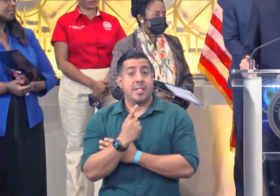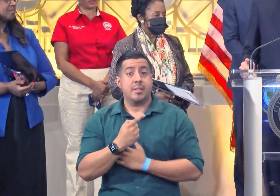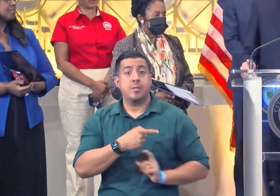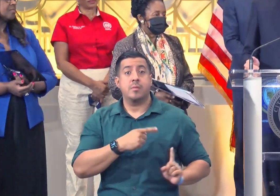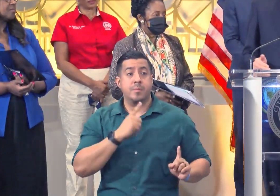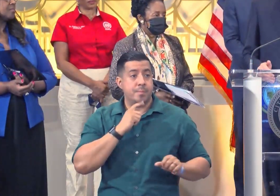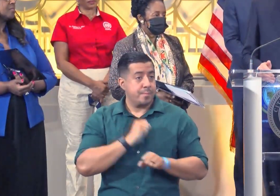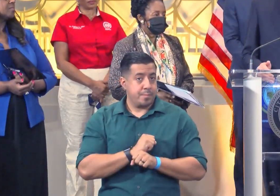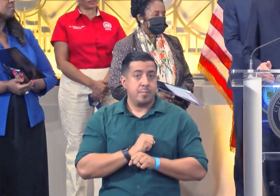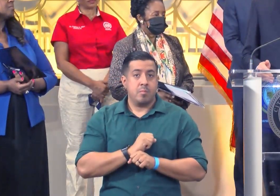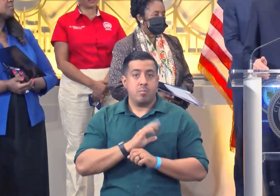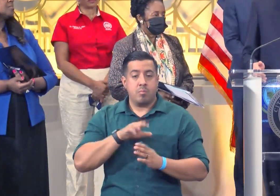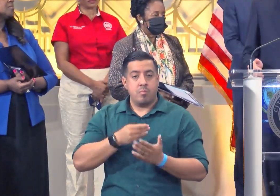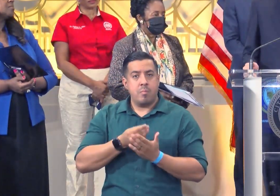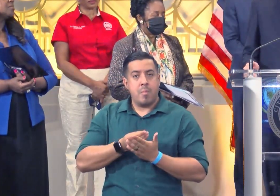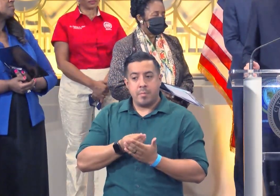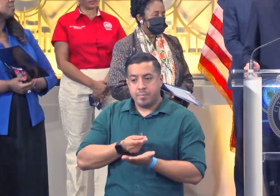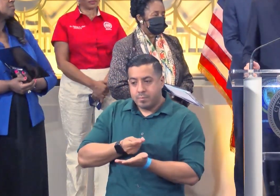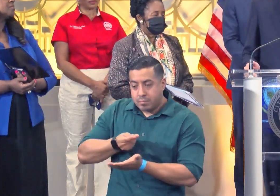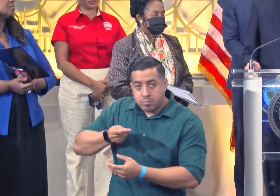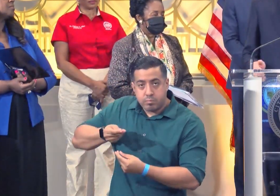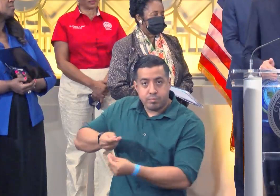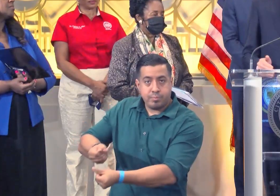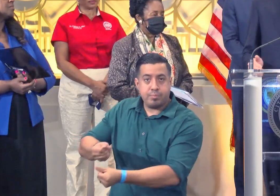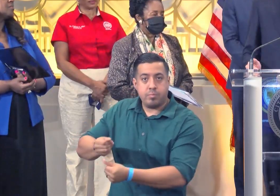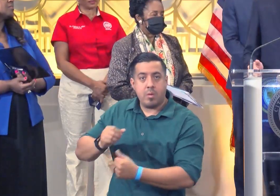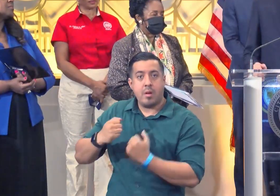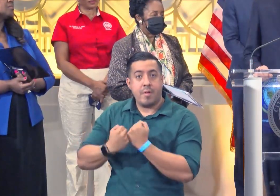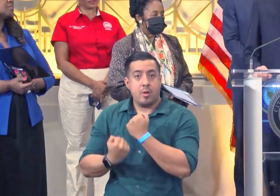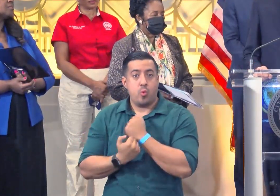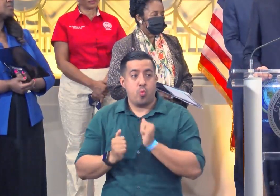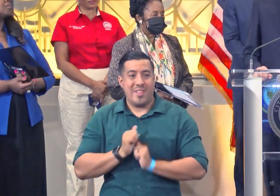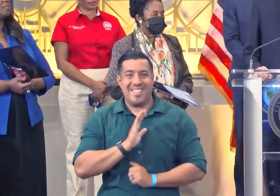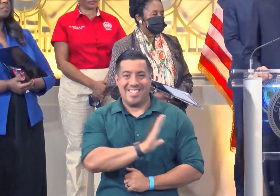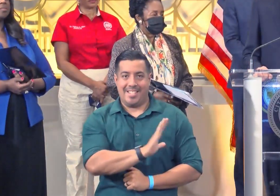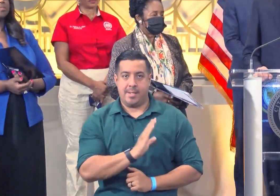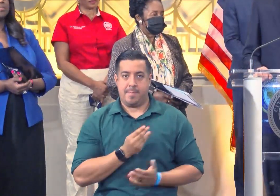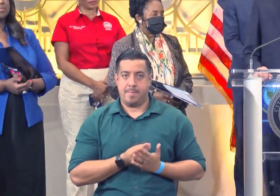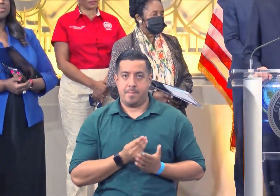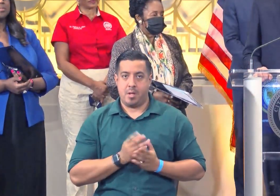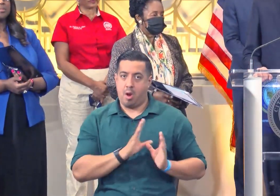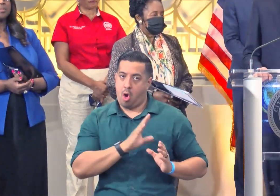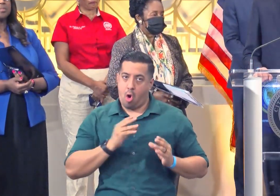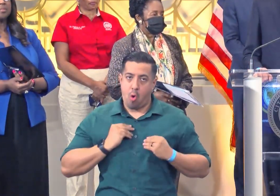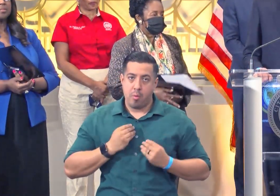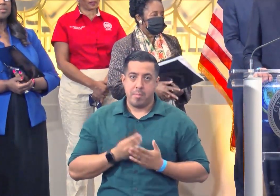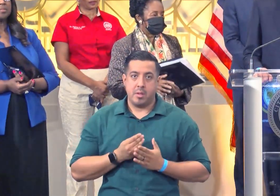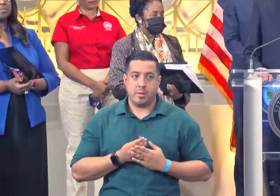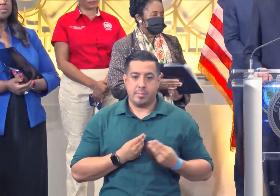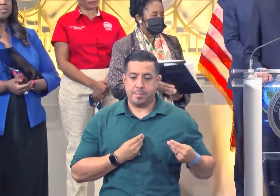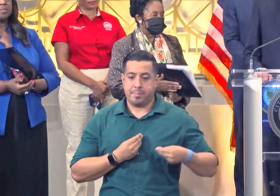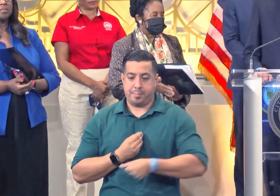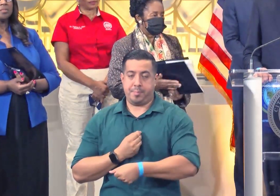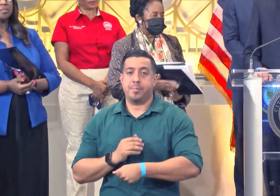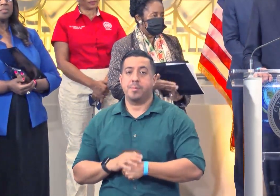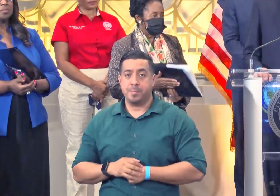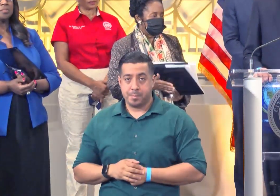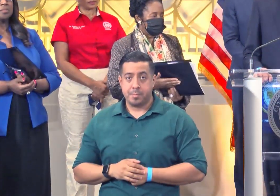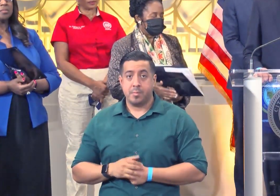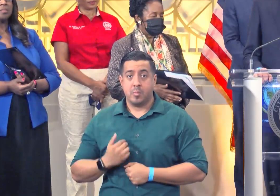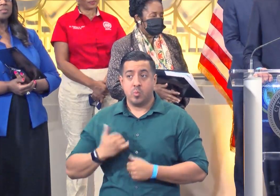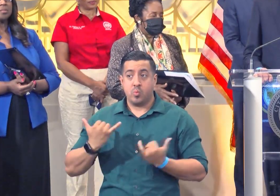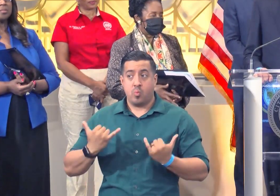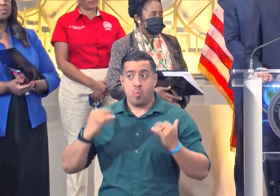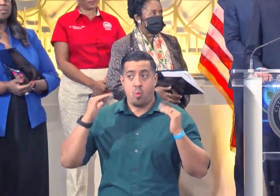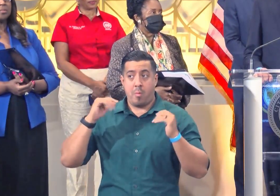Curtis has fully funded the foundation with his own money. We now hope that those in